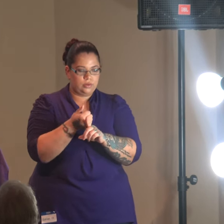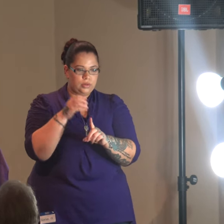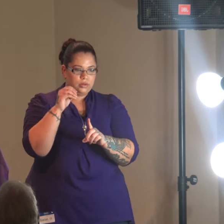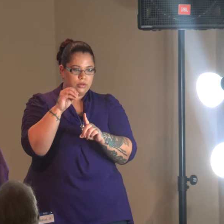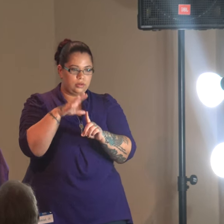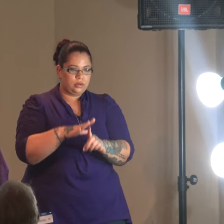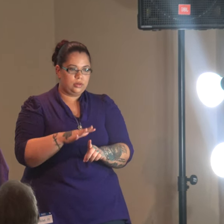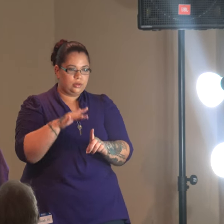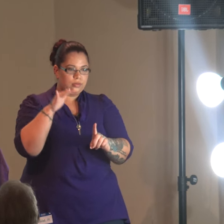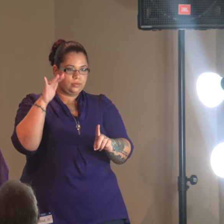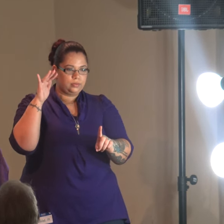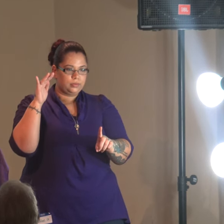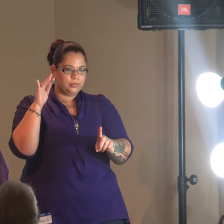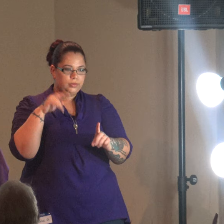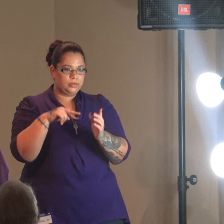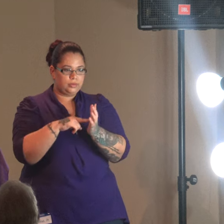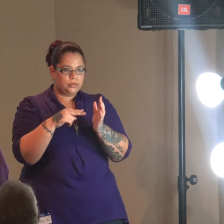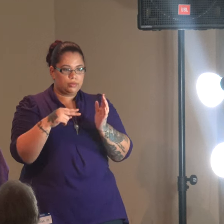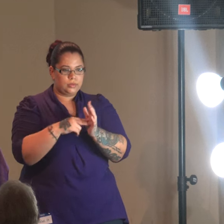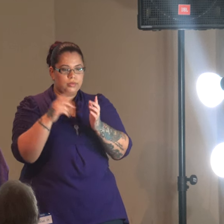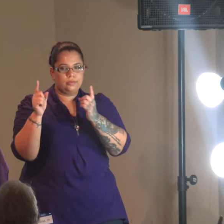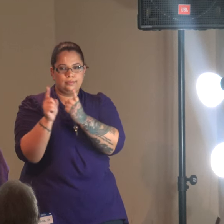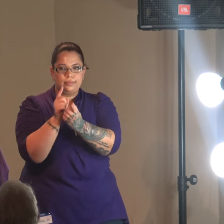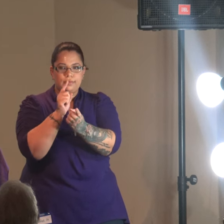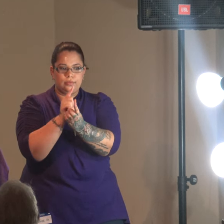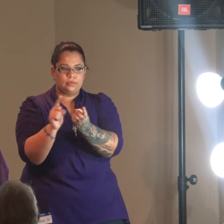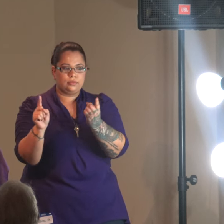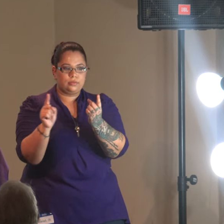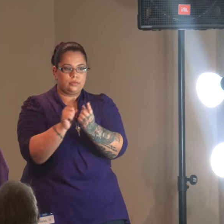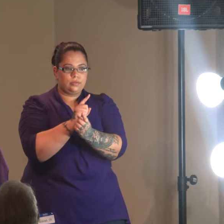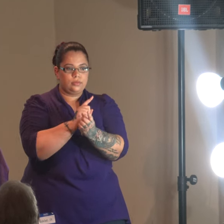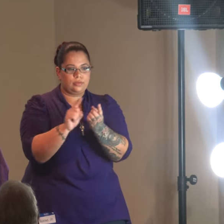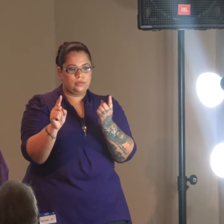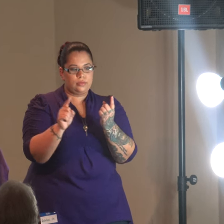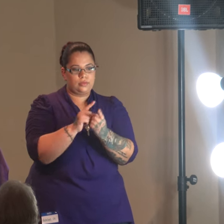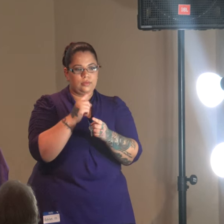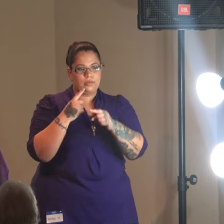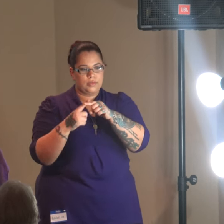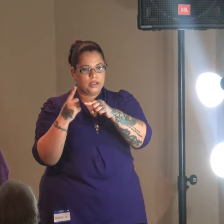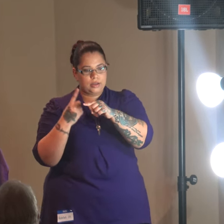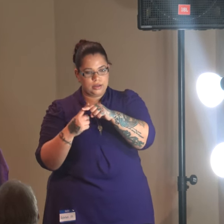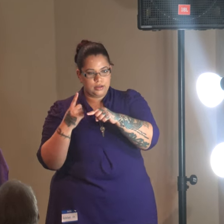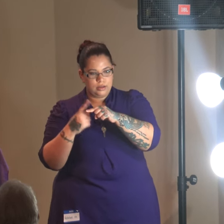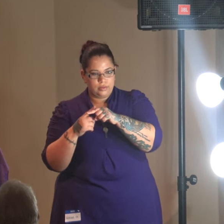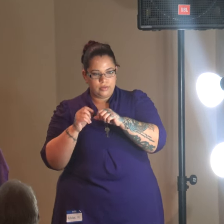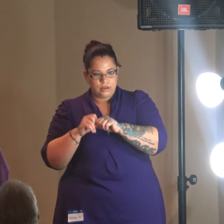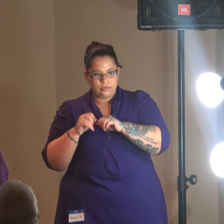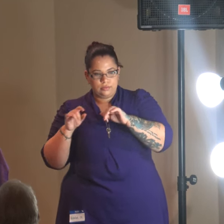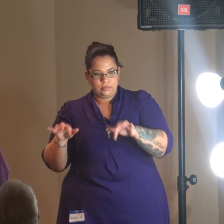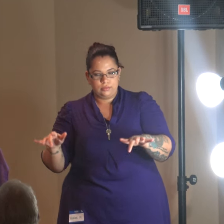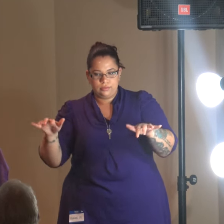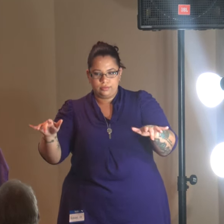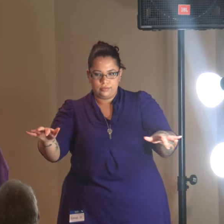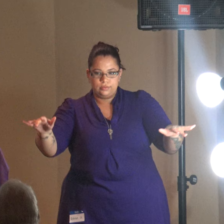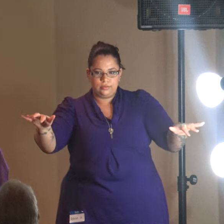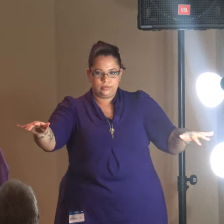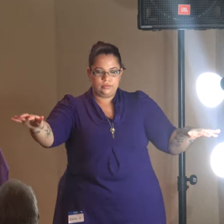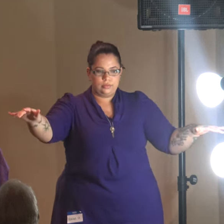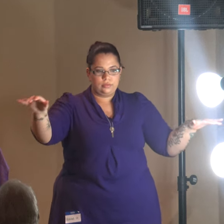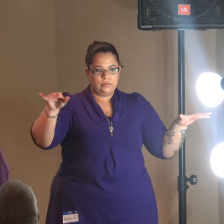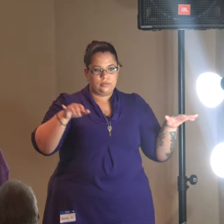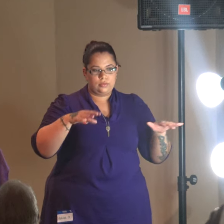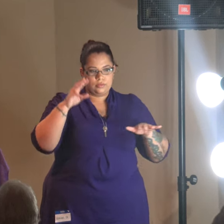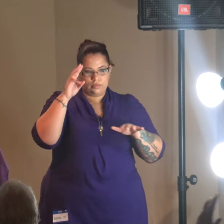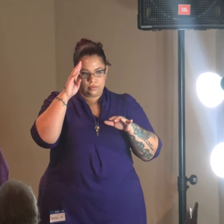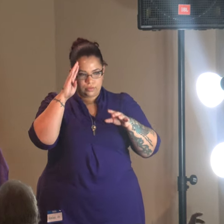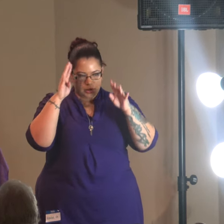that we come into is forever changed. Everywhere we go, we are change agents. We are creating an amazing planet together and a